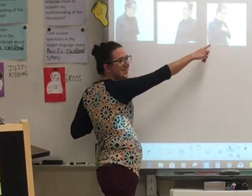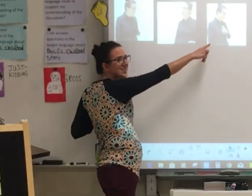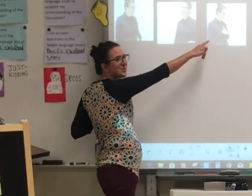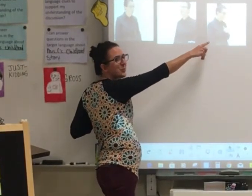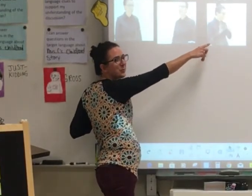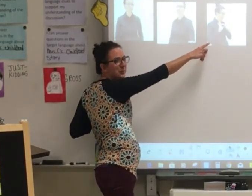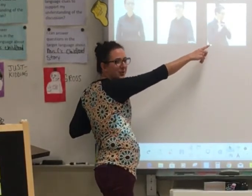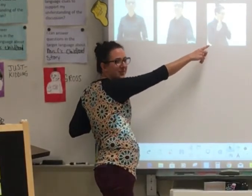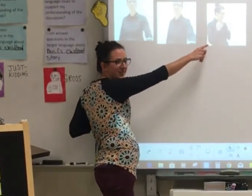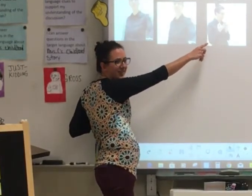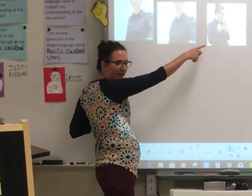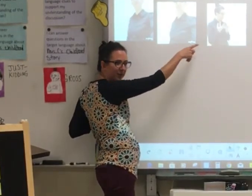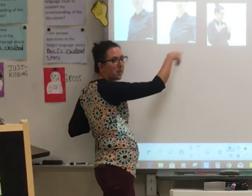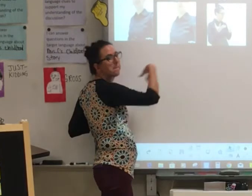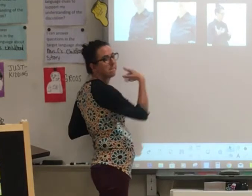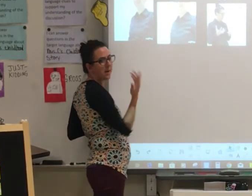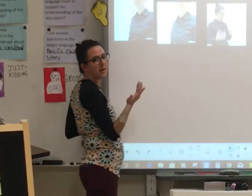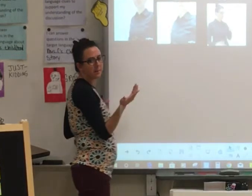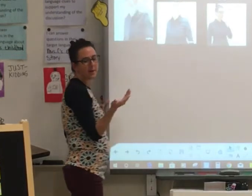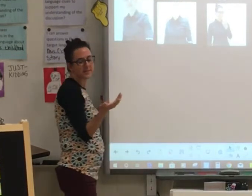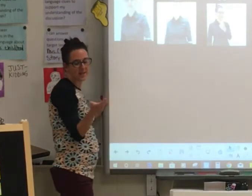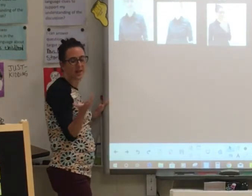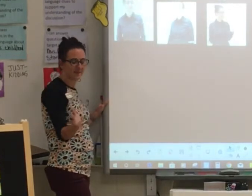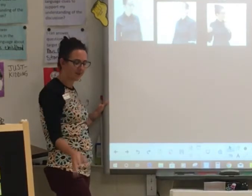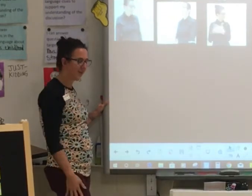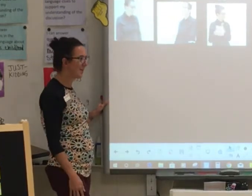So what we put in front of that one? Mom said. Okay.